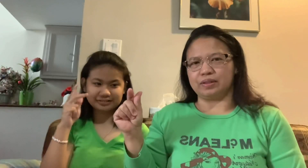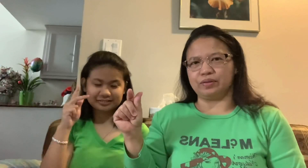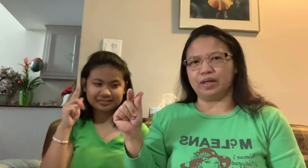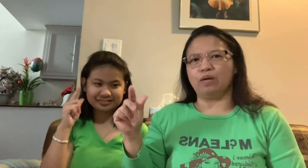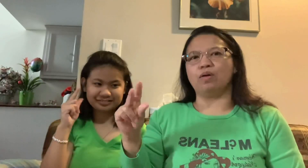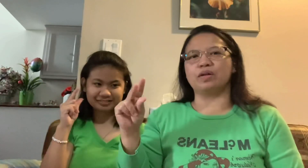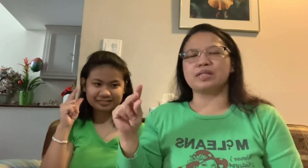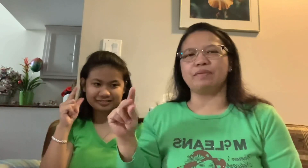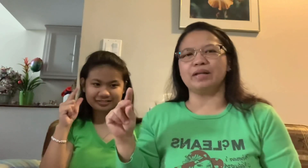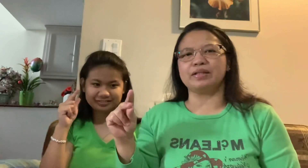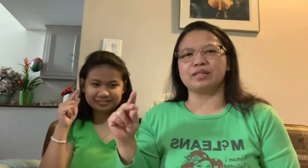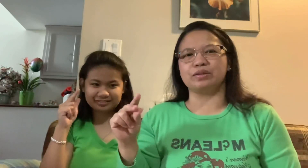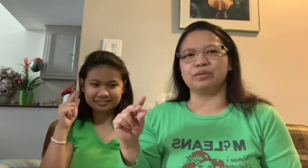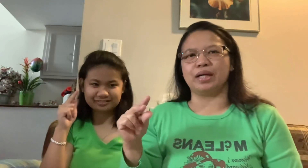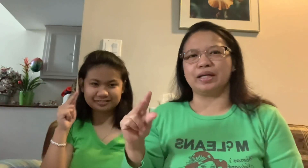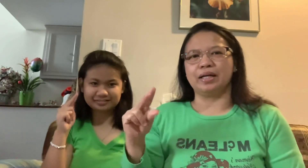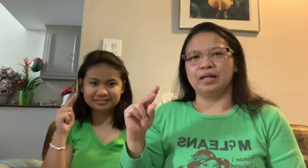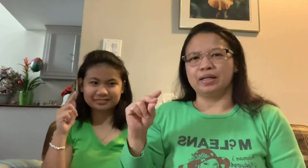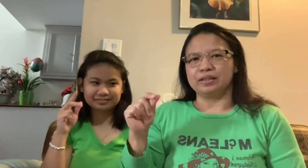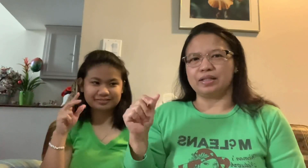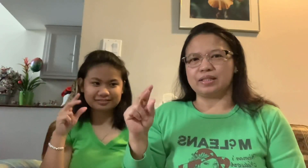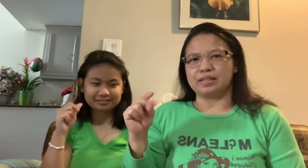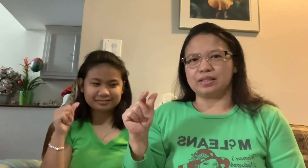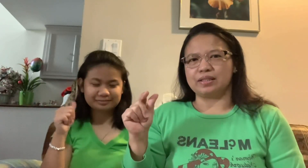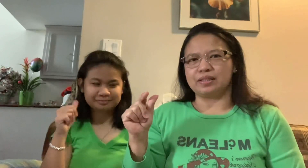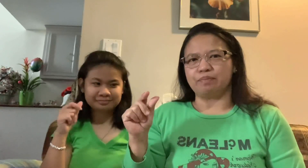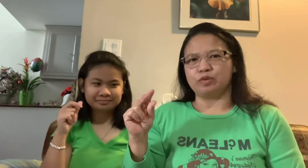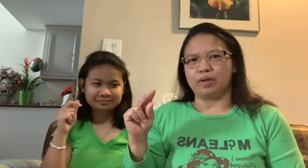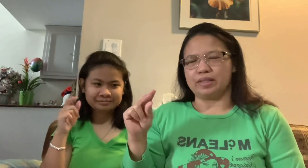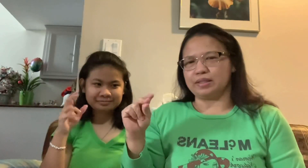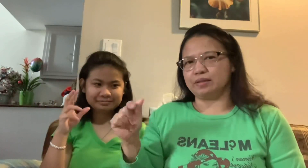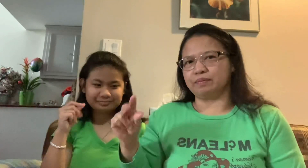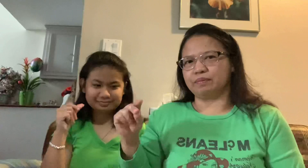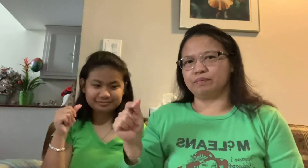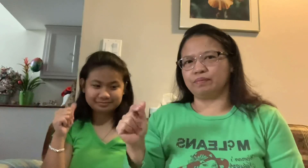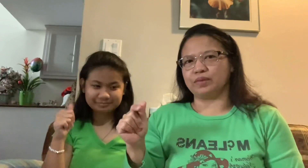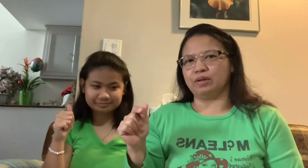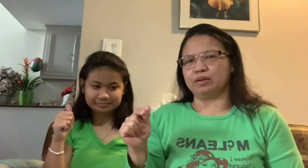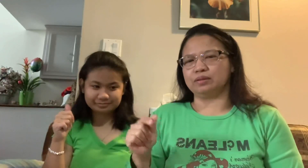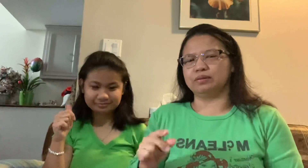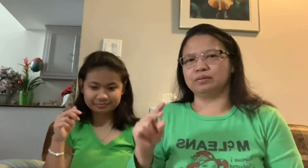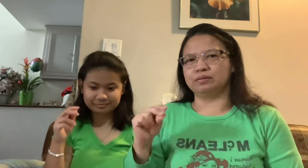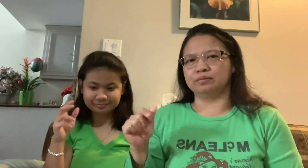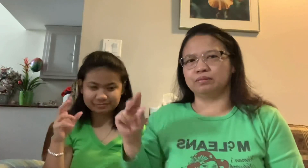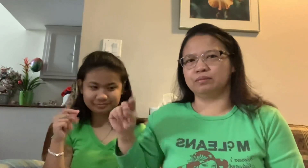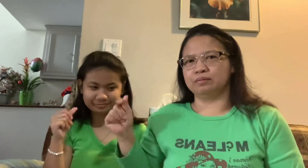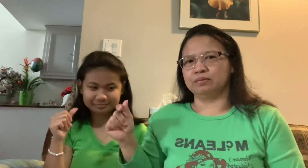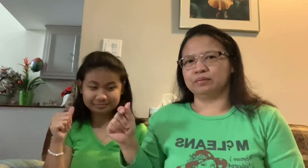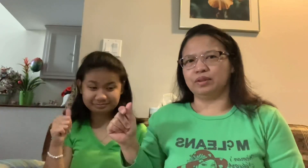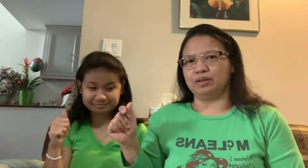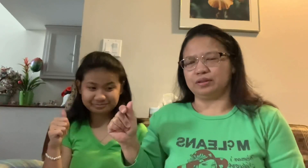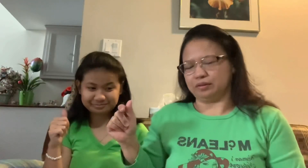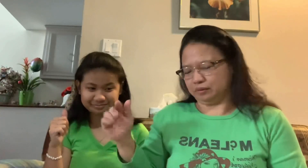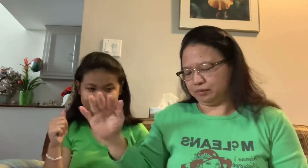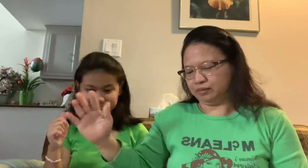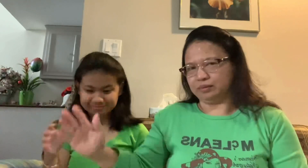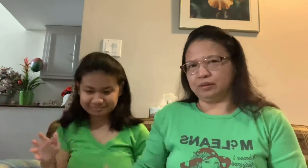Okay, or some others do like just snap twice. Dog, dog,